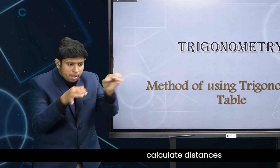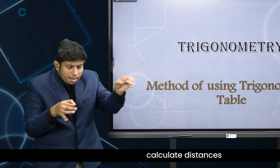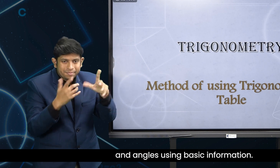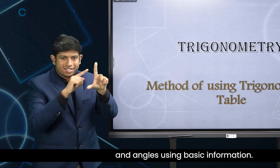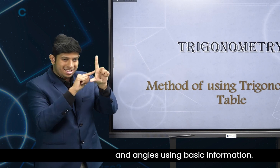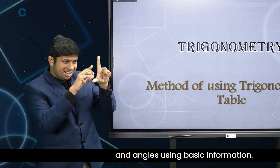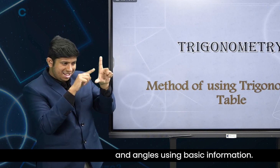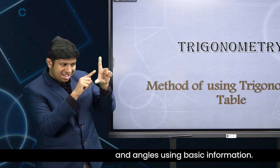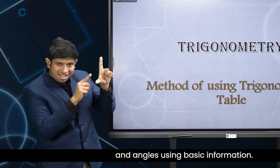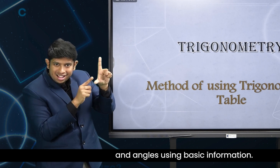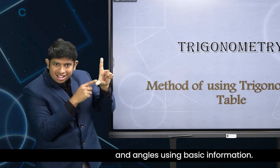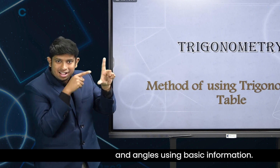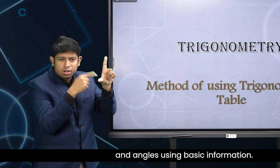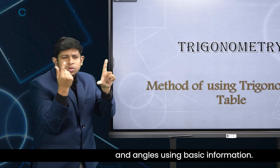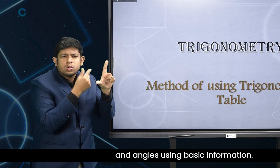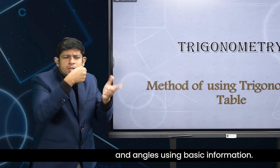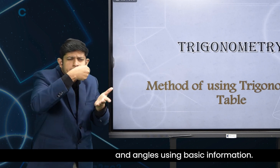distances and angles using basic information.